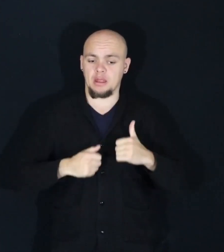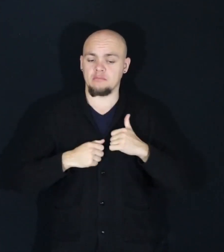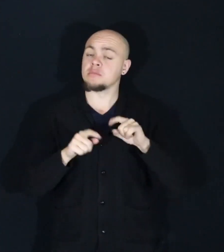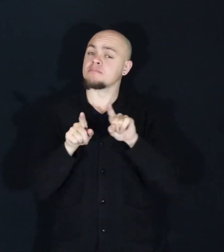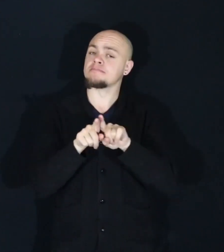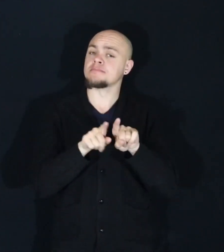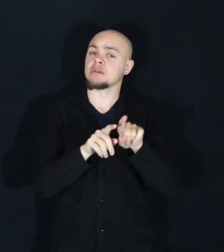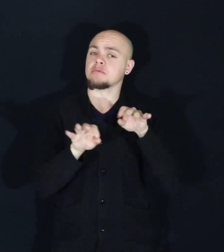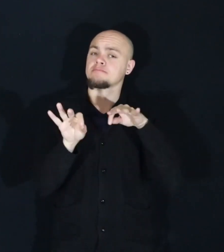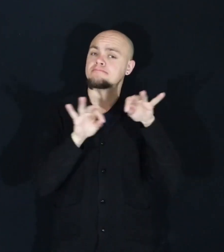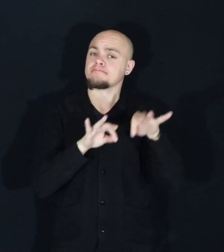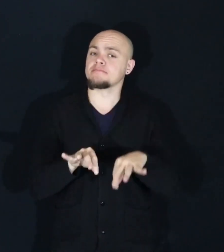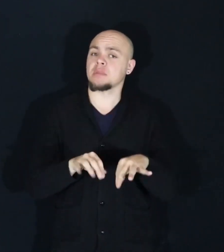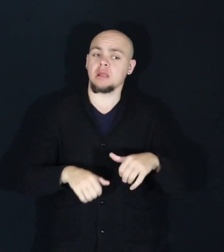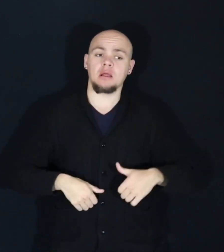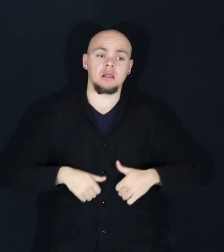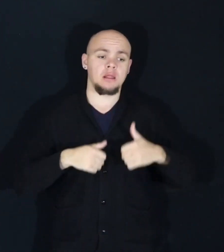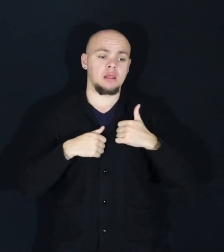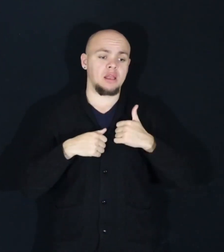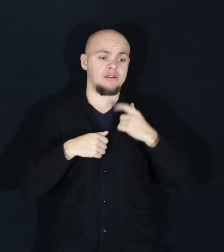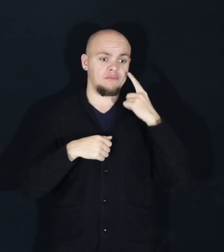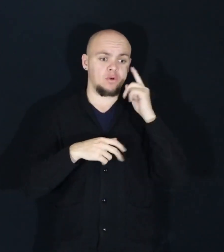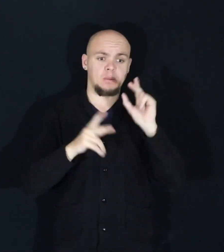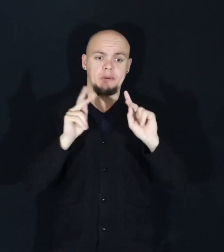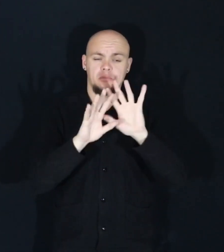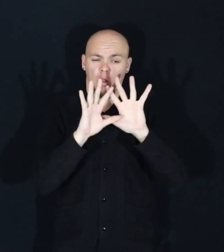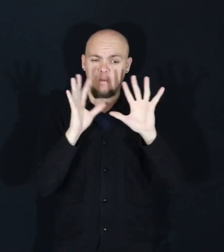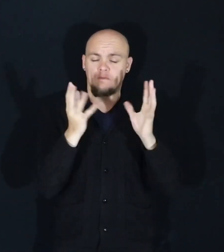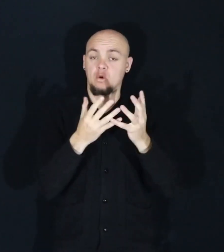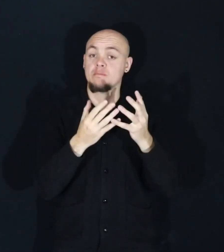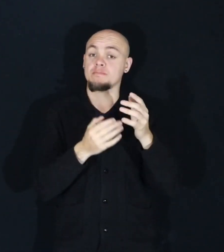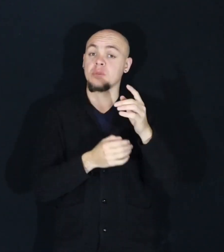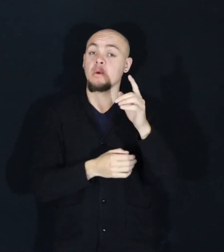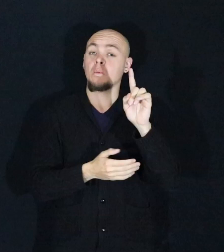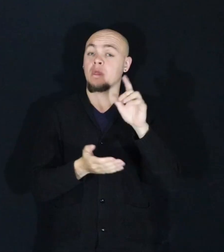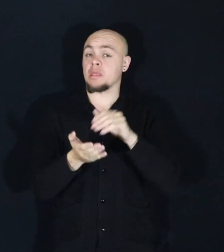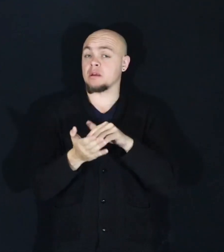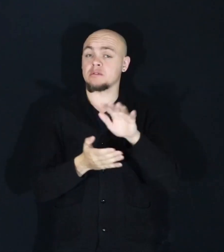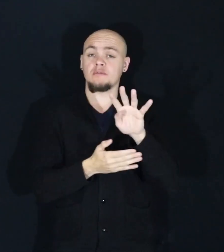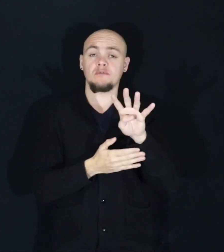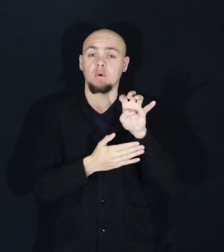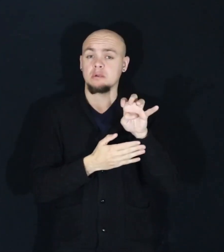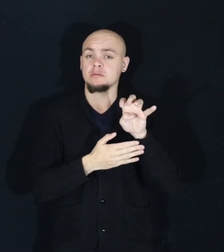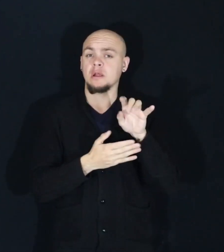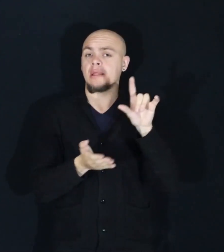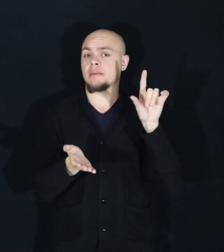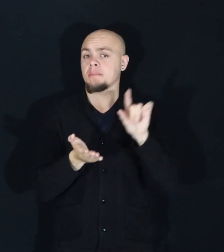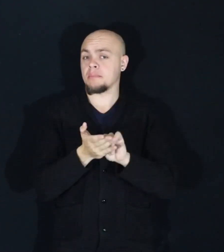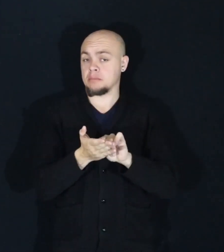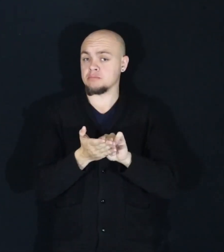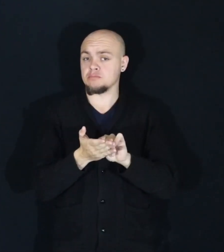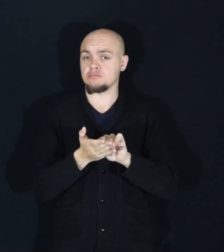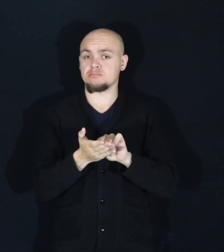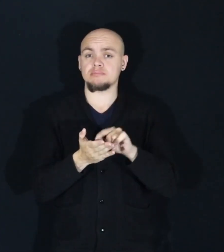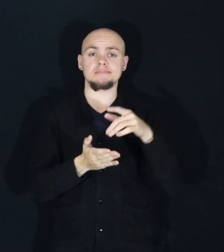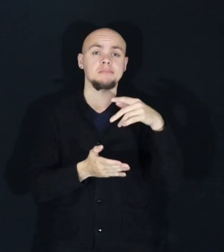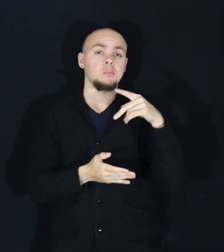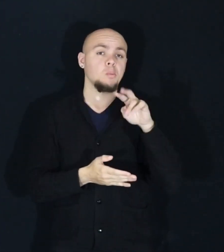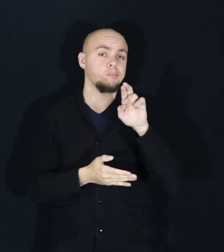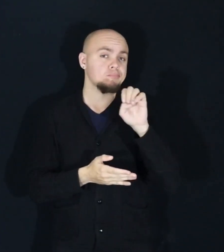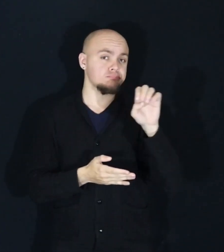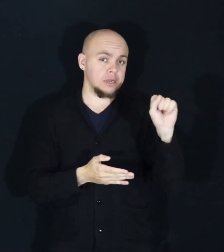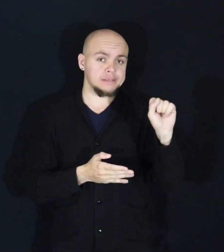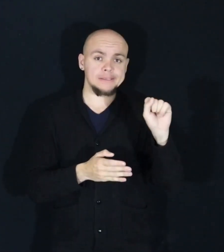talk about how they changed life overall. In the 1400s, the invention of the printing press assisted one of the greatest revolutions